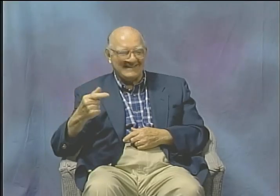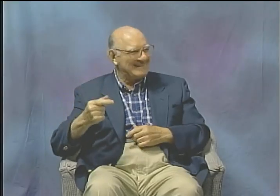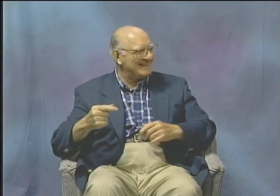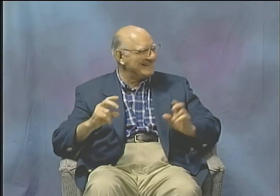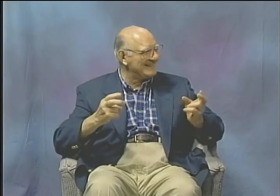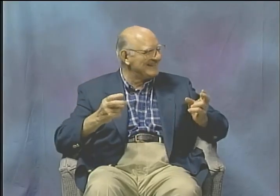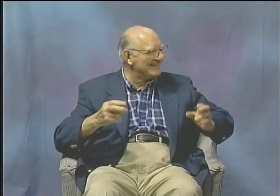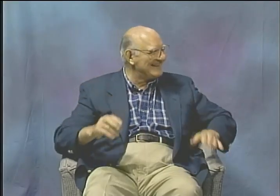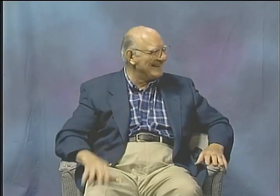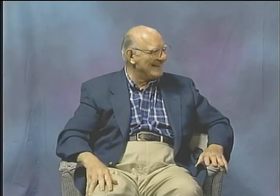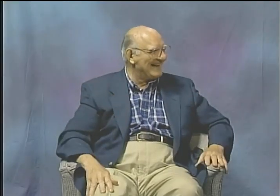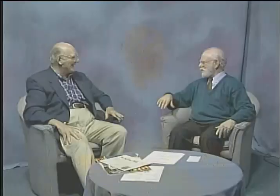dropping.